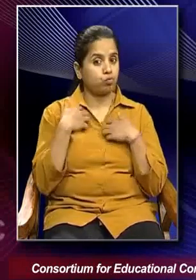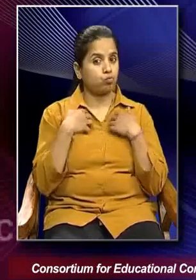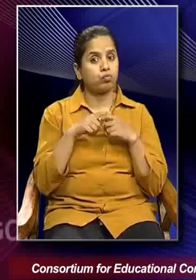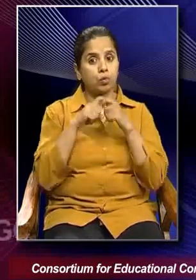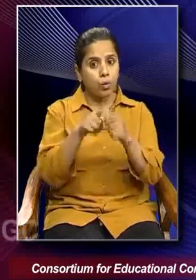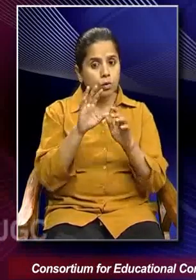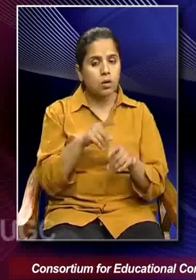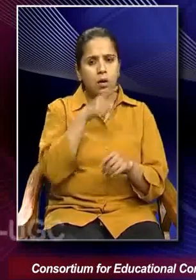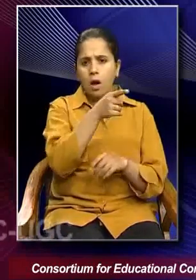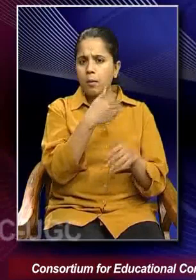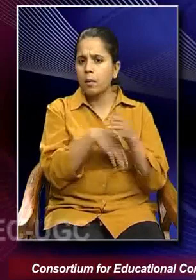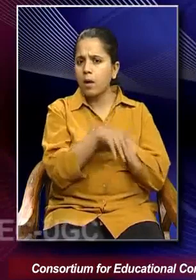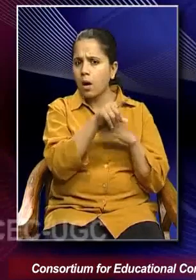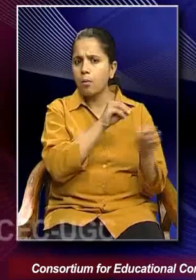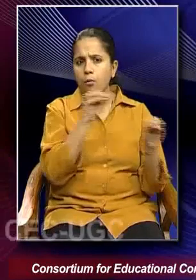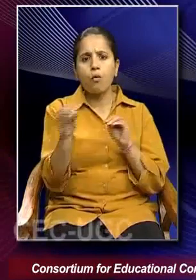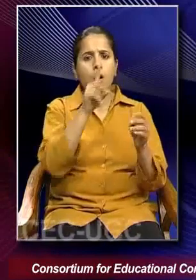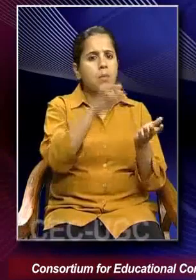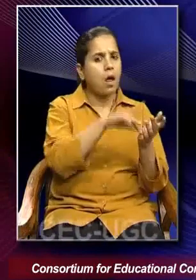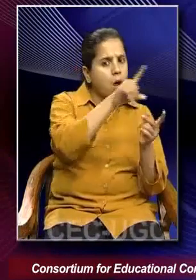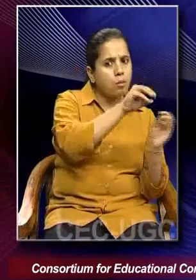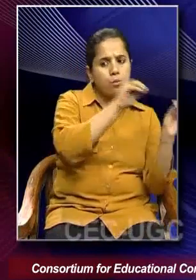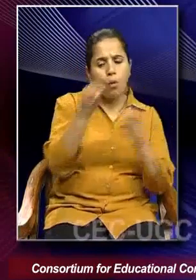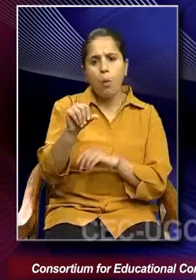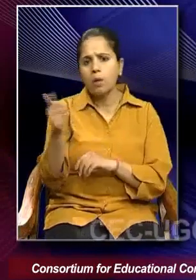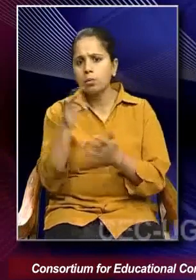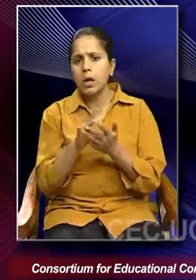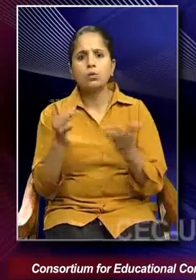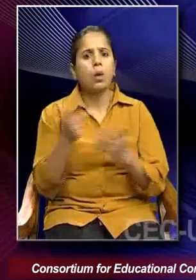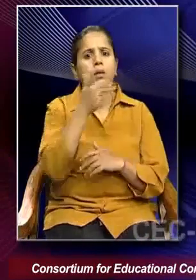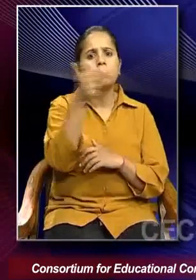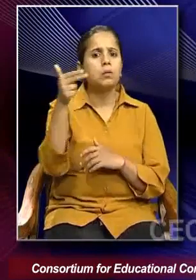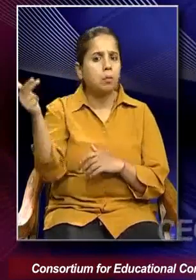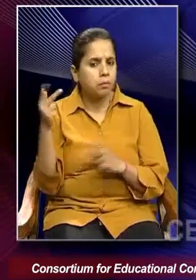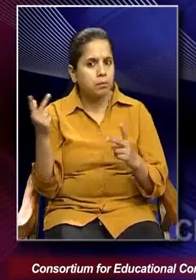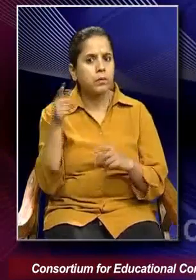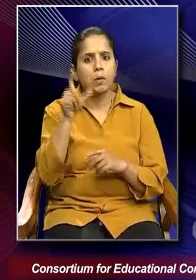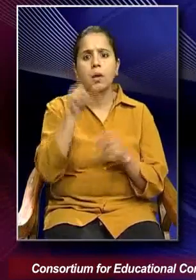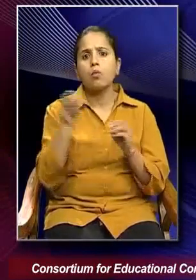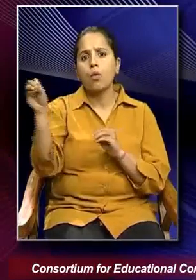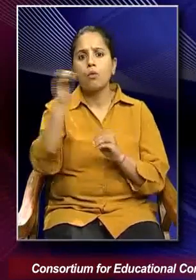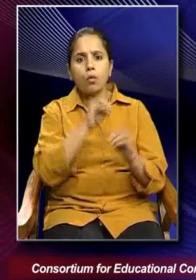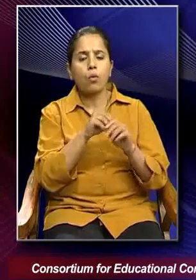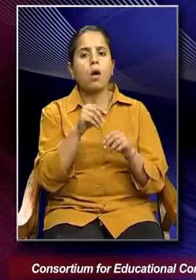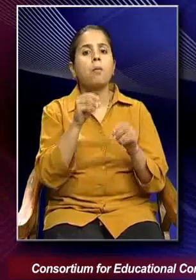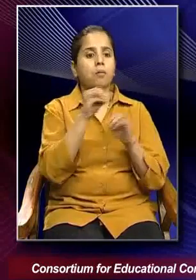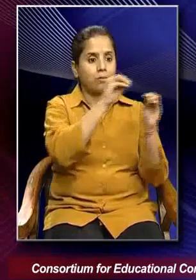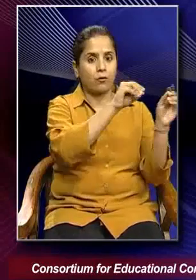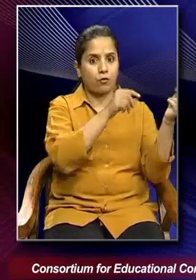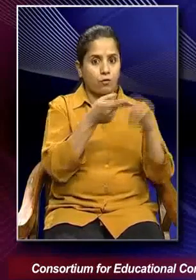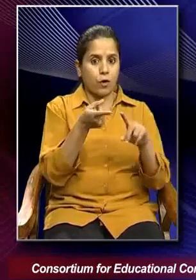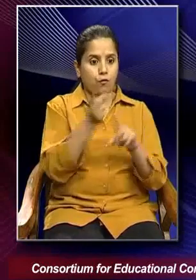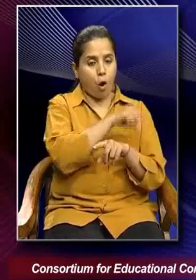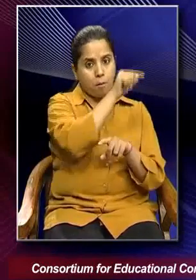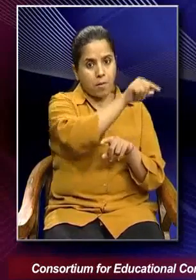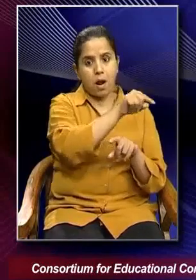the stream of migration, from which place people are moving from and which place people are moving into. Third